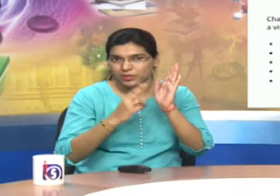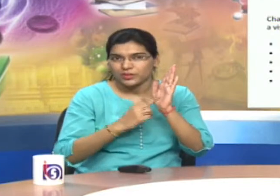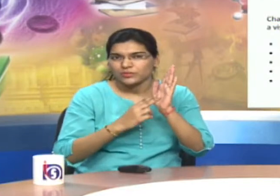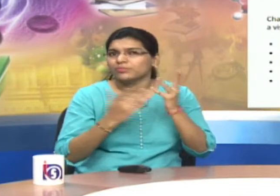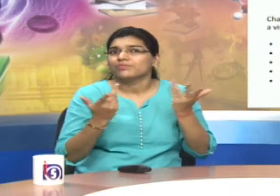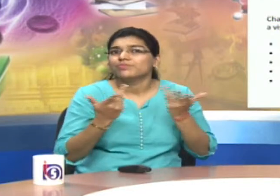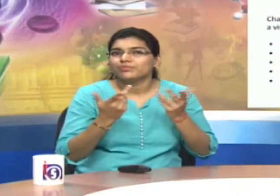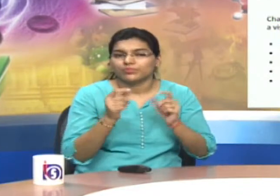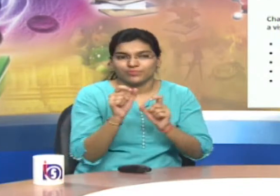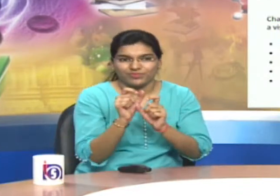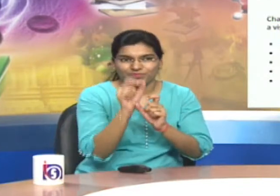chart.